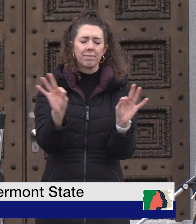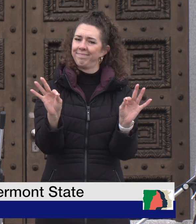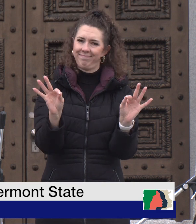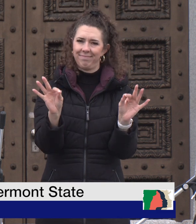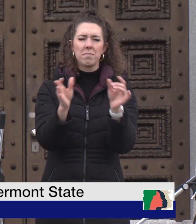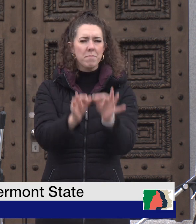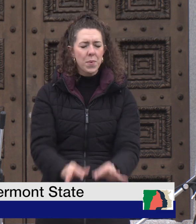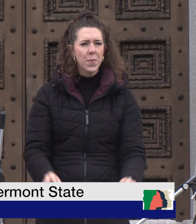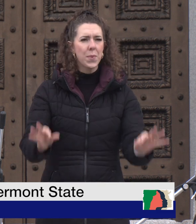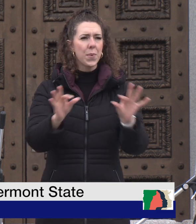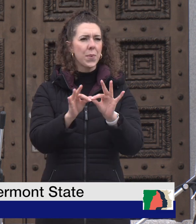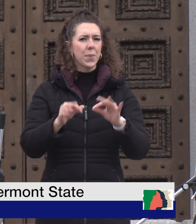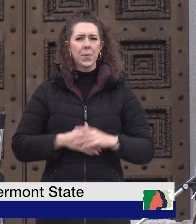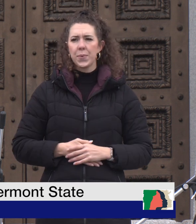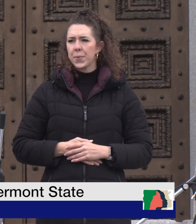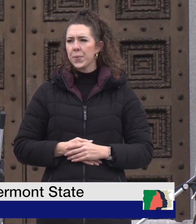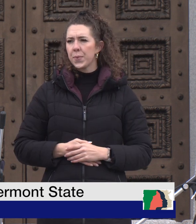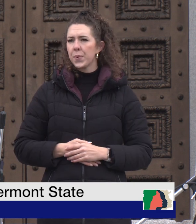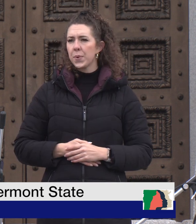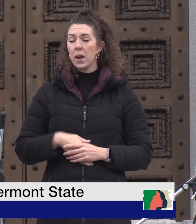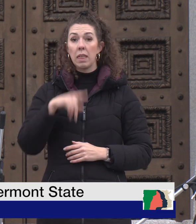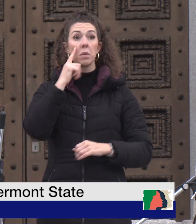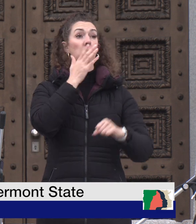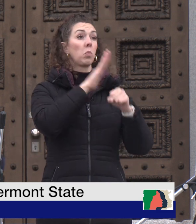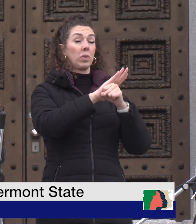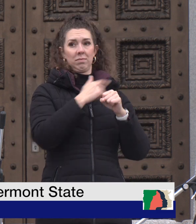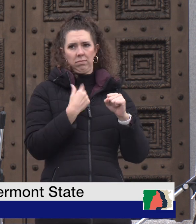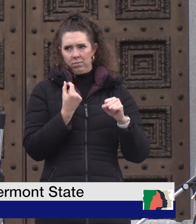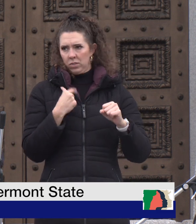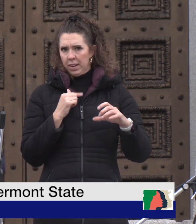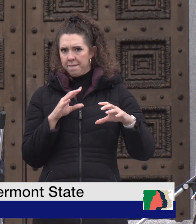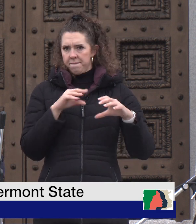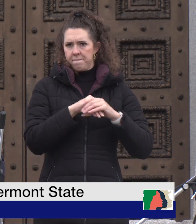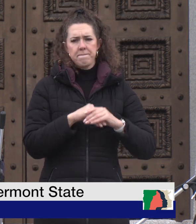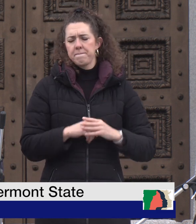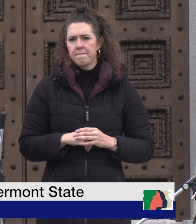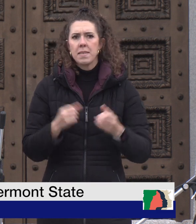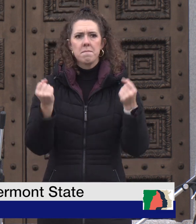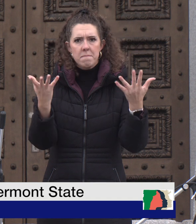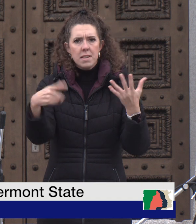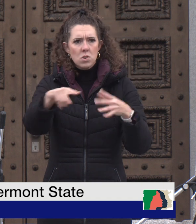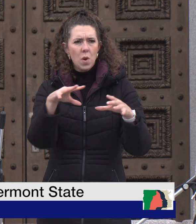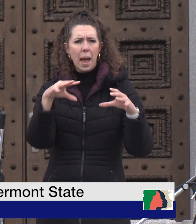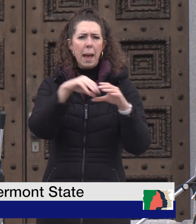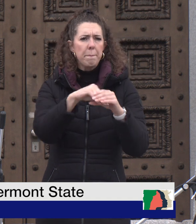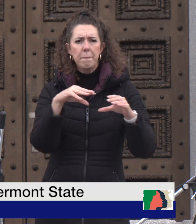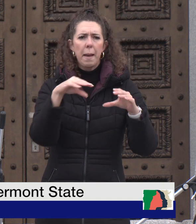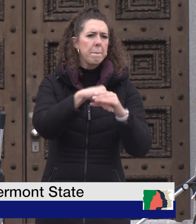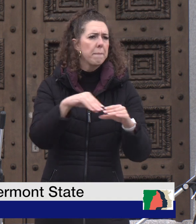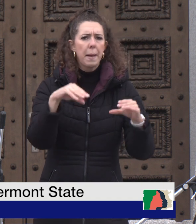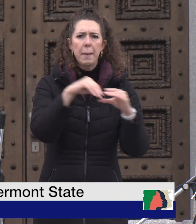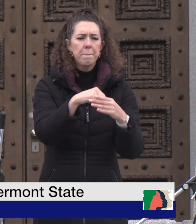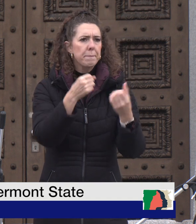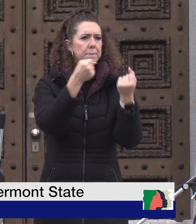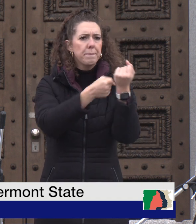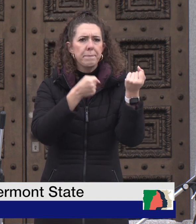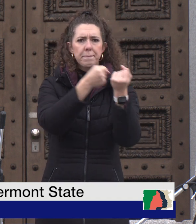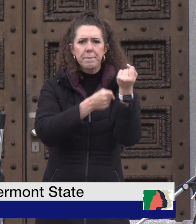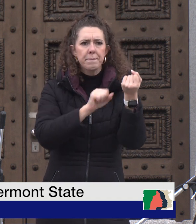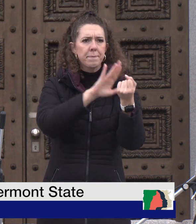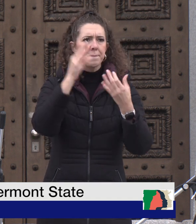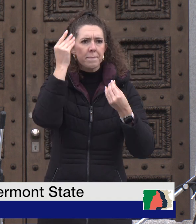Our work did not stop then. I was not part of this. Many of you were in terms of your advocacy and your